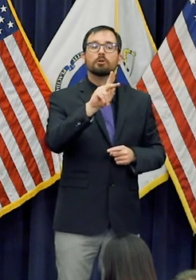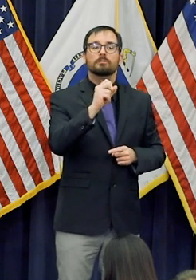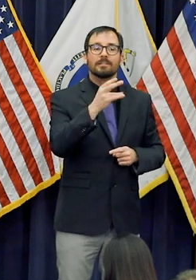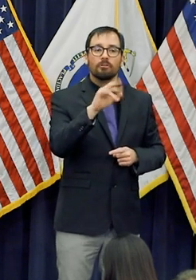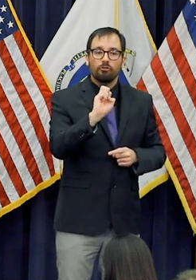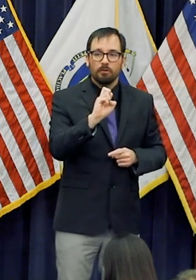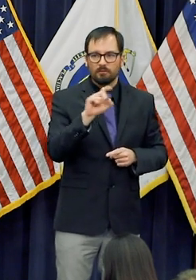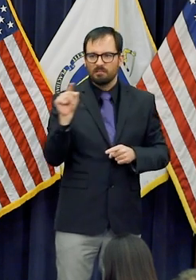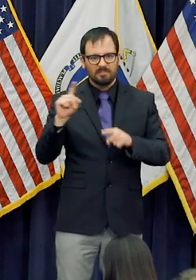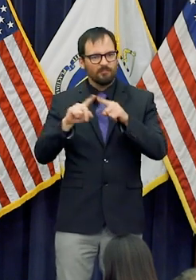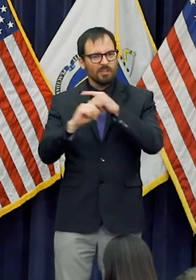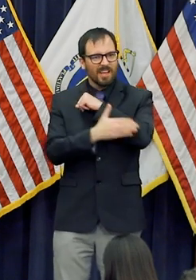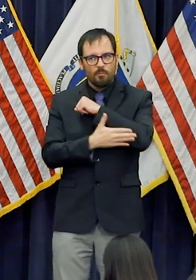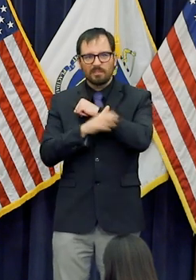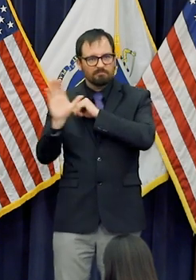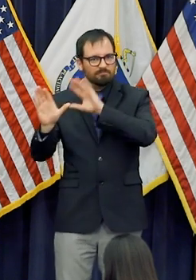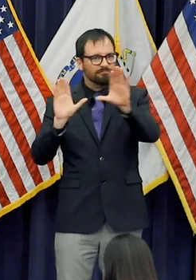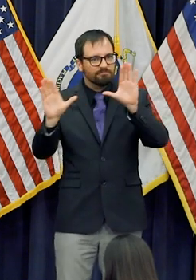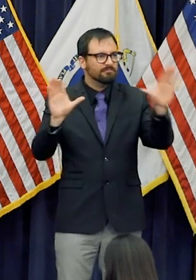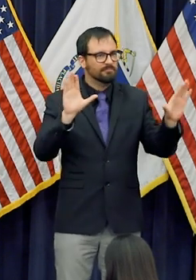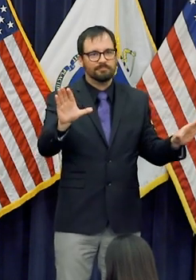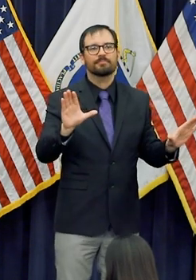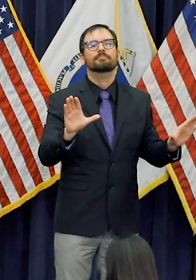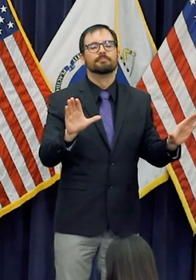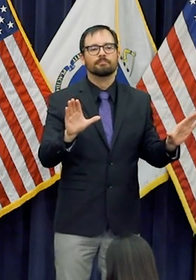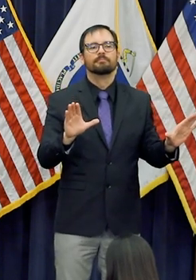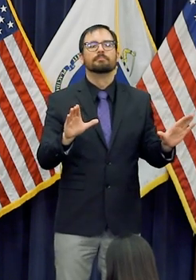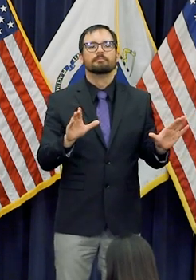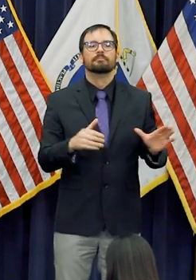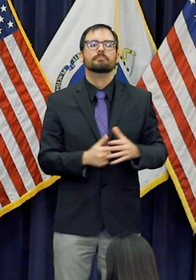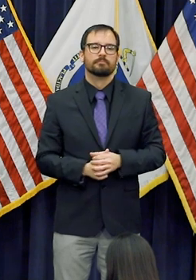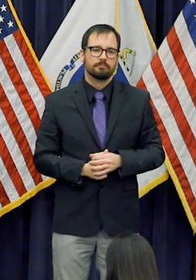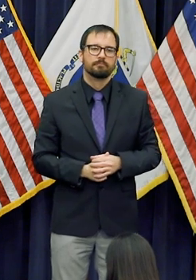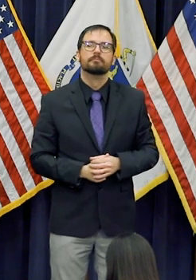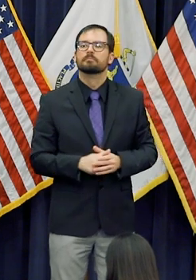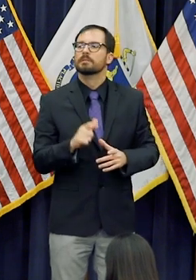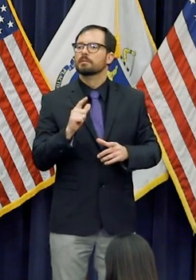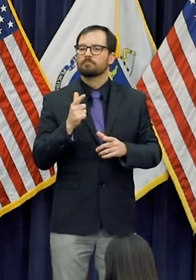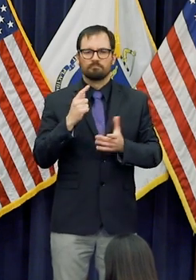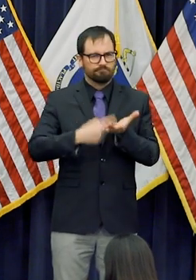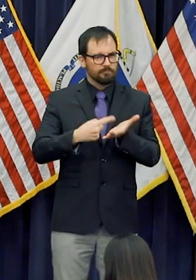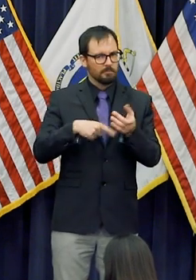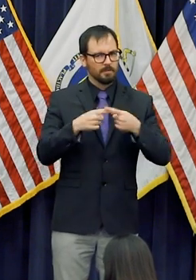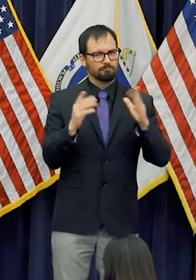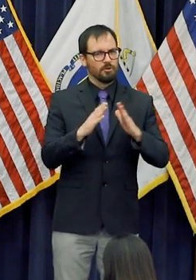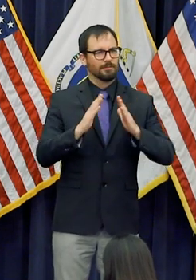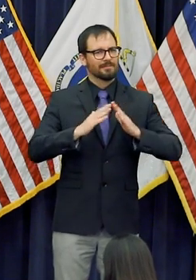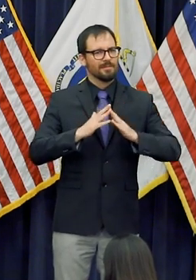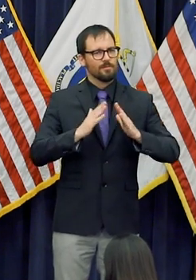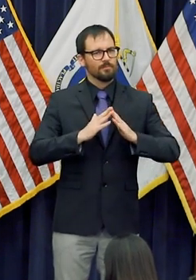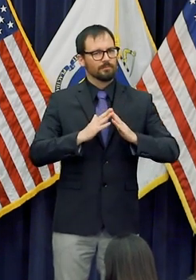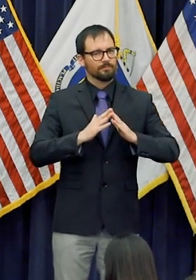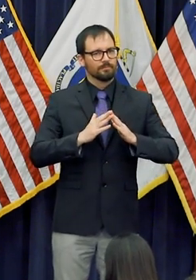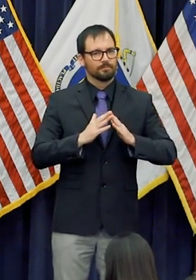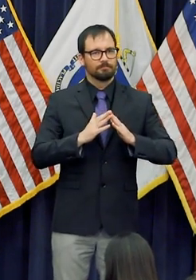for those cities, for those municipalities that do not have the infrastructure to provide local Board of Health support.